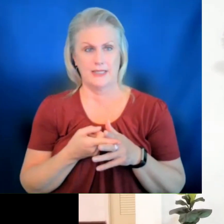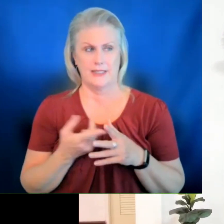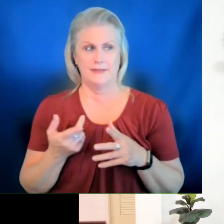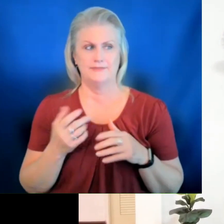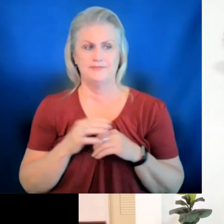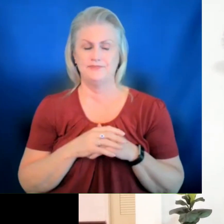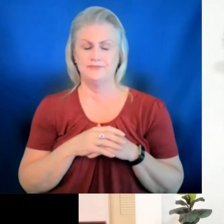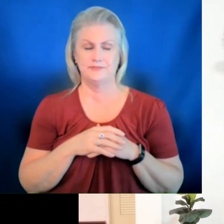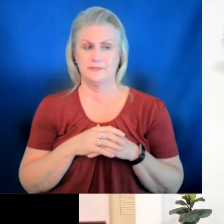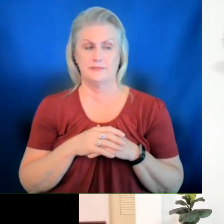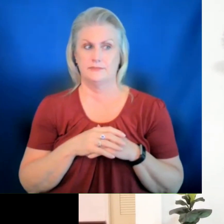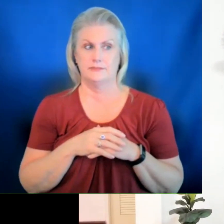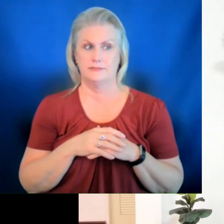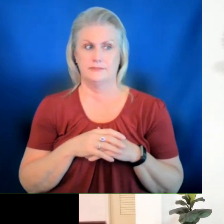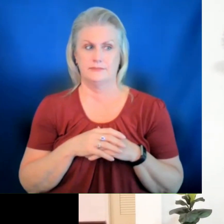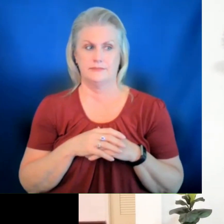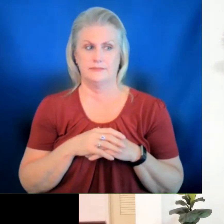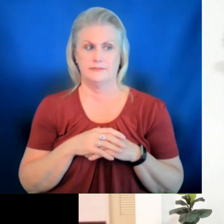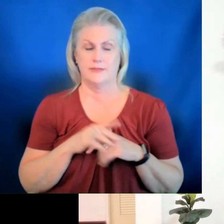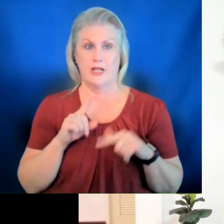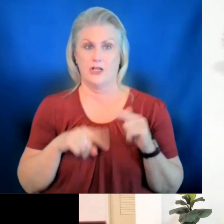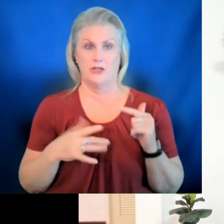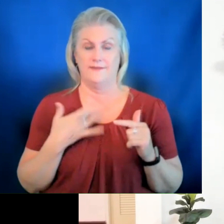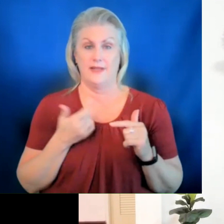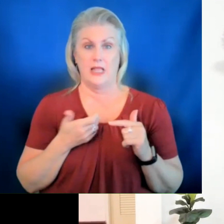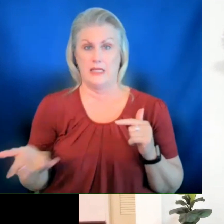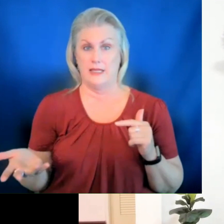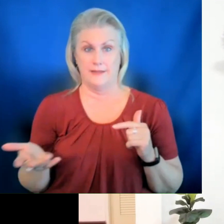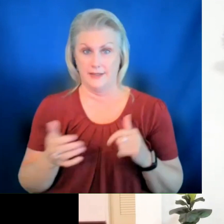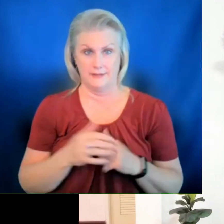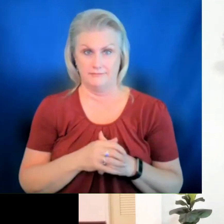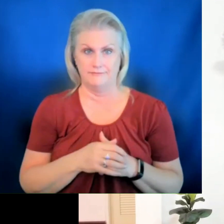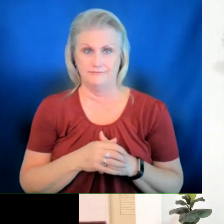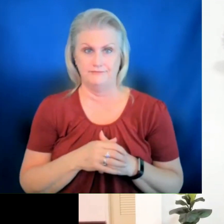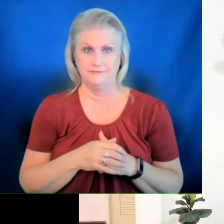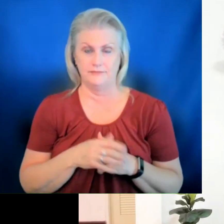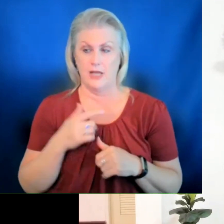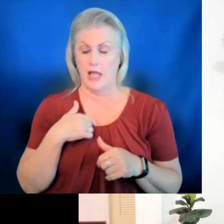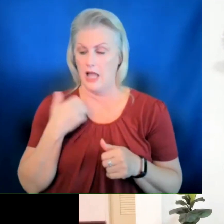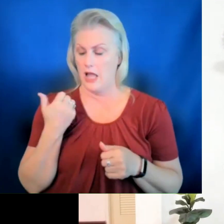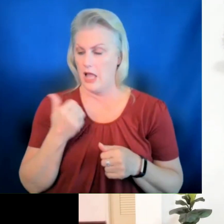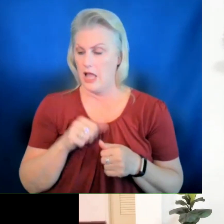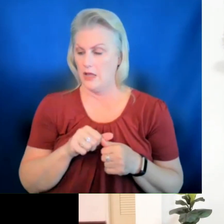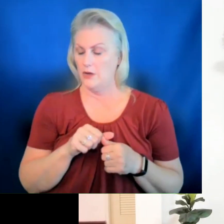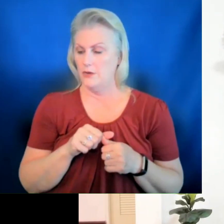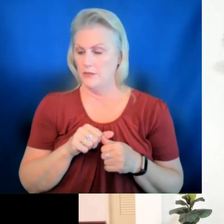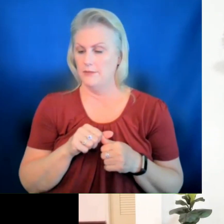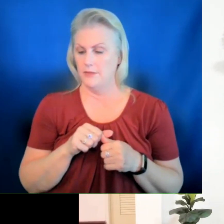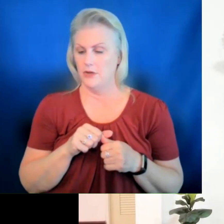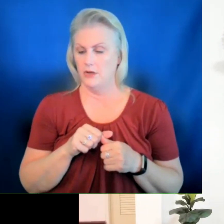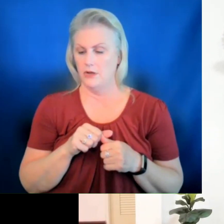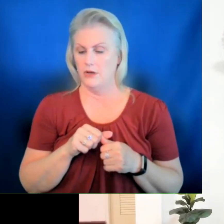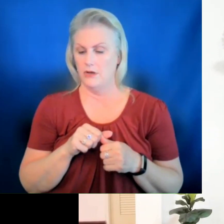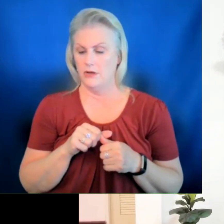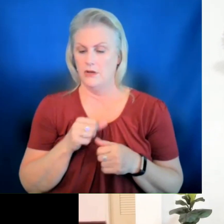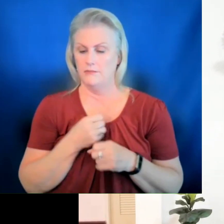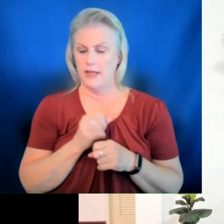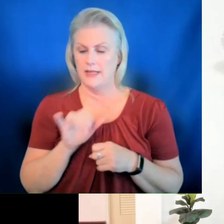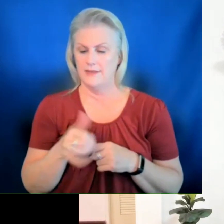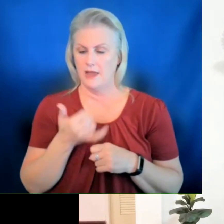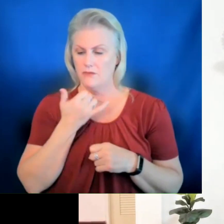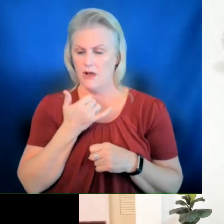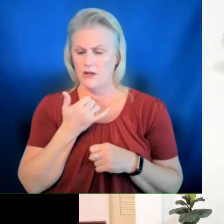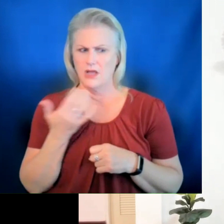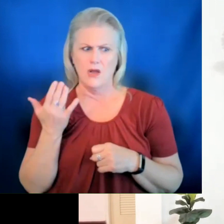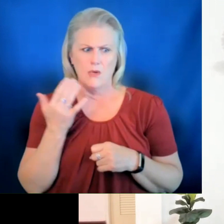at the beginning, I couldn't really feel anything. And I remember like